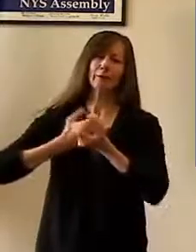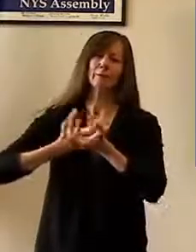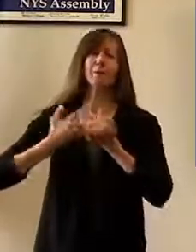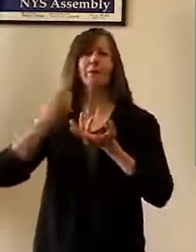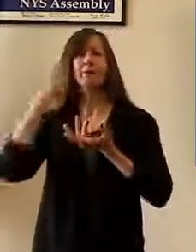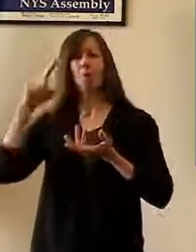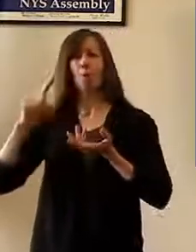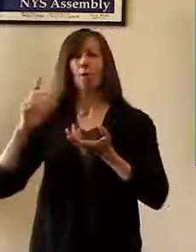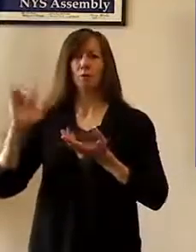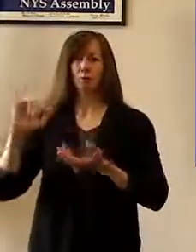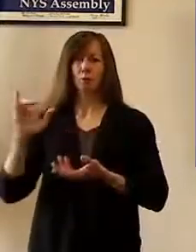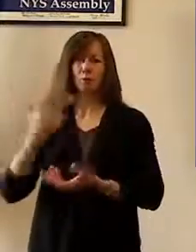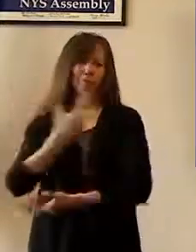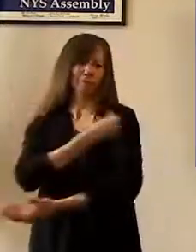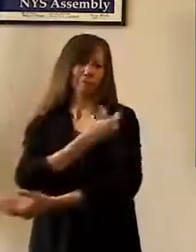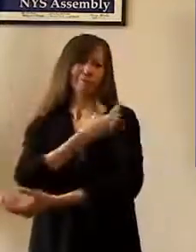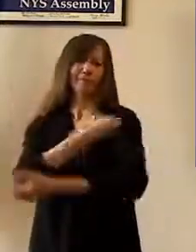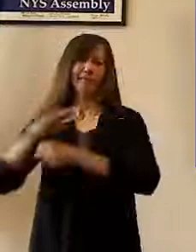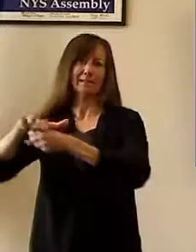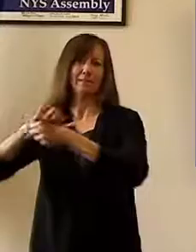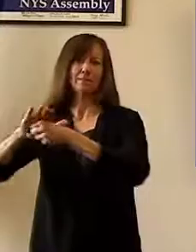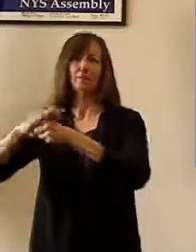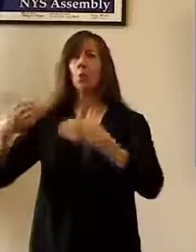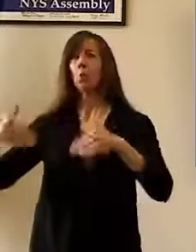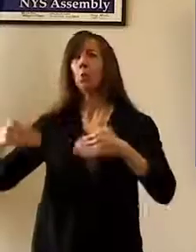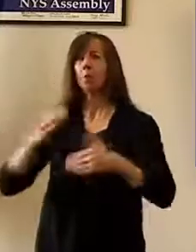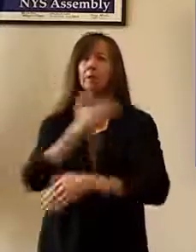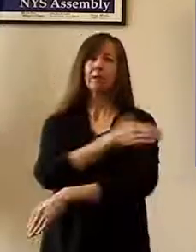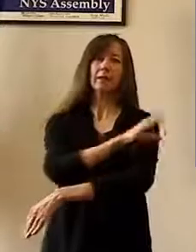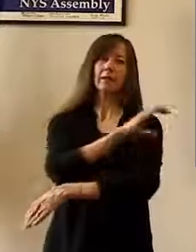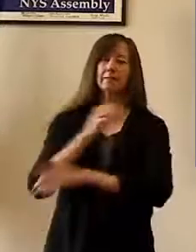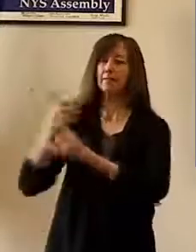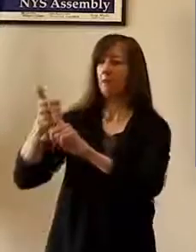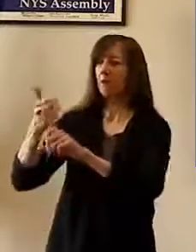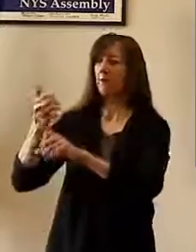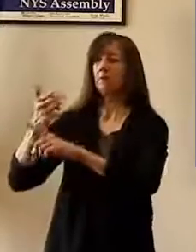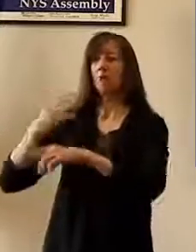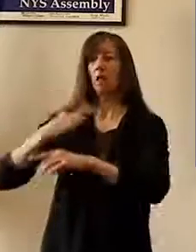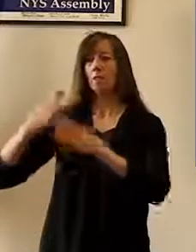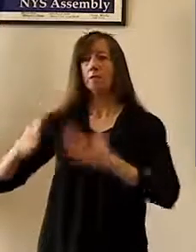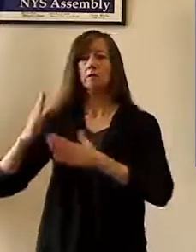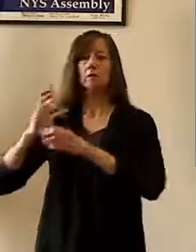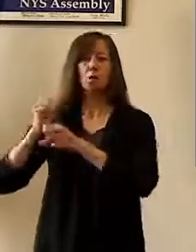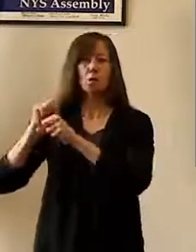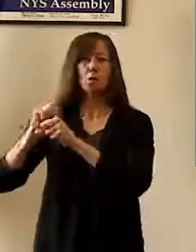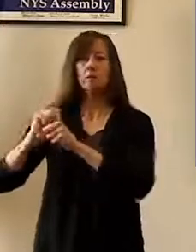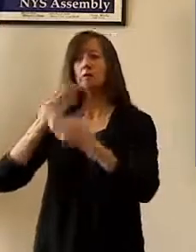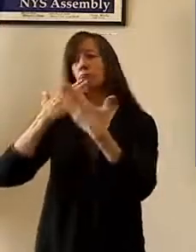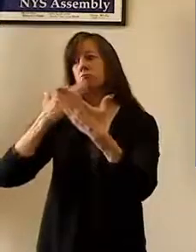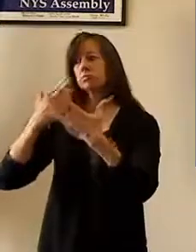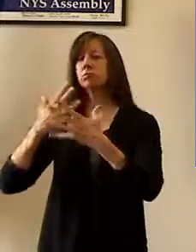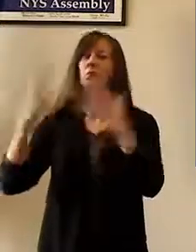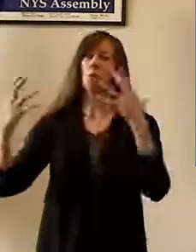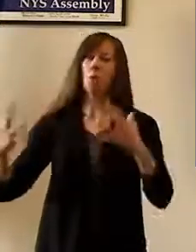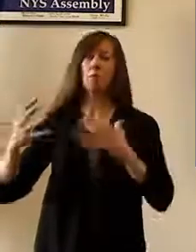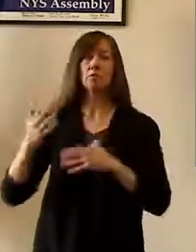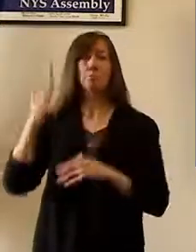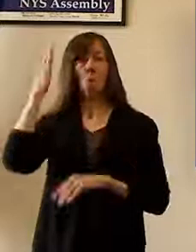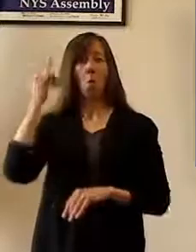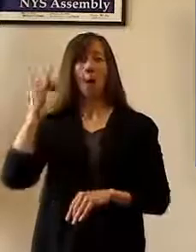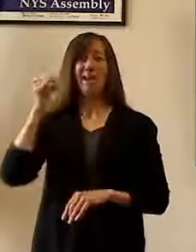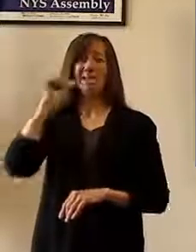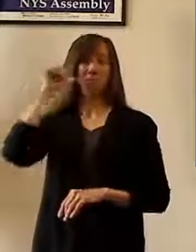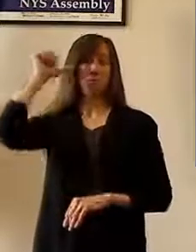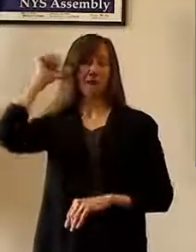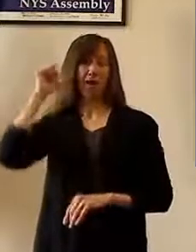doing tremendous work at our clinics, and we're tremendously grateful to them. In fact, yesterday, helping to administer